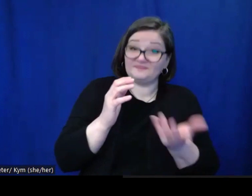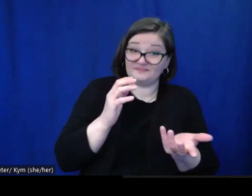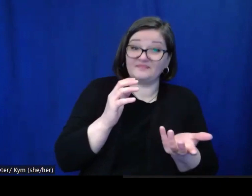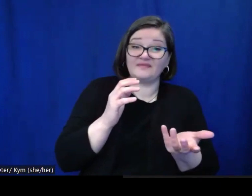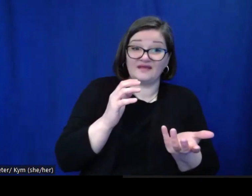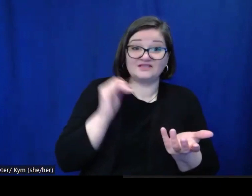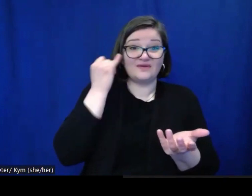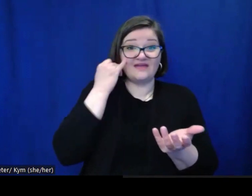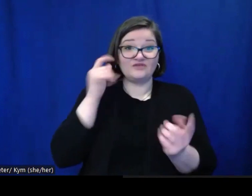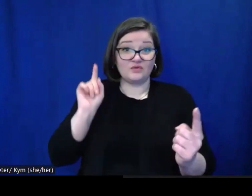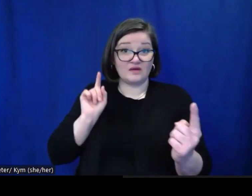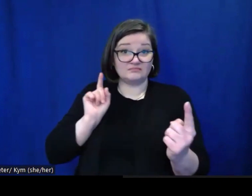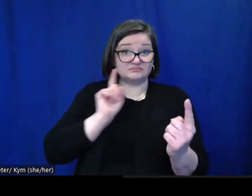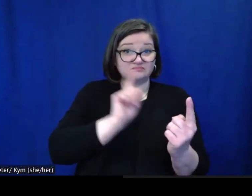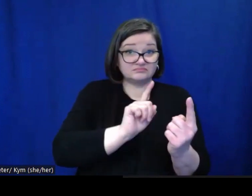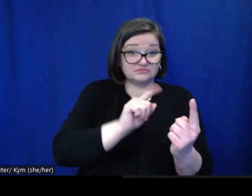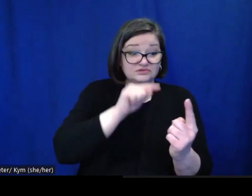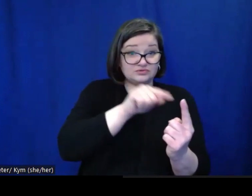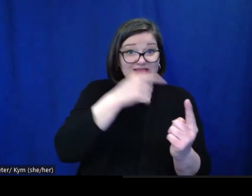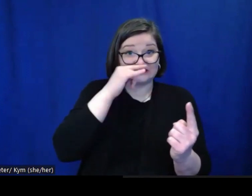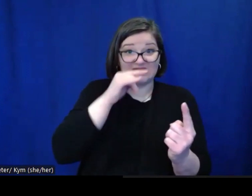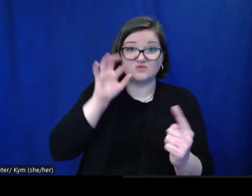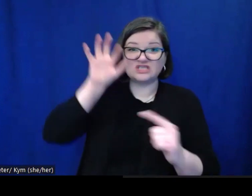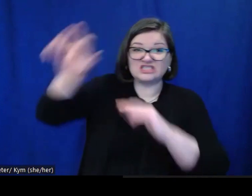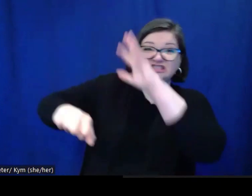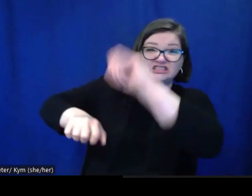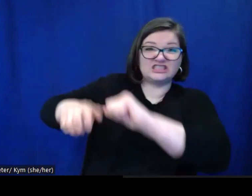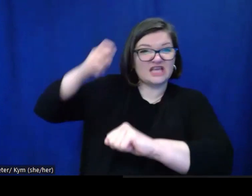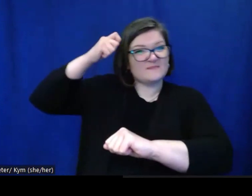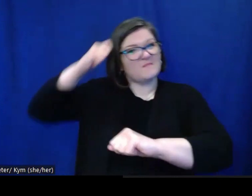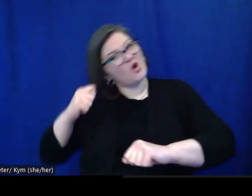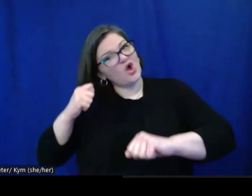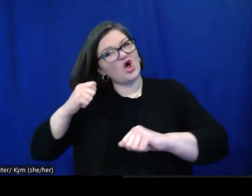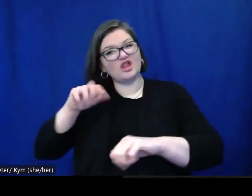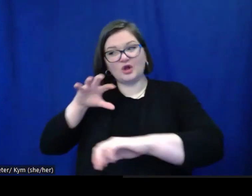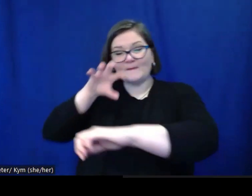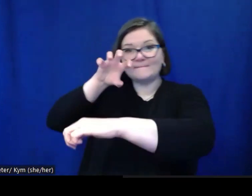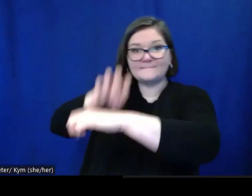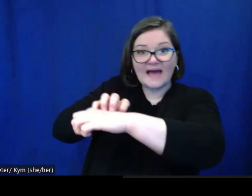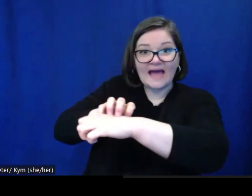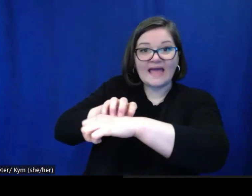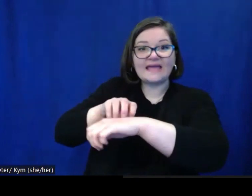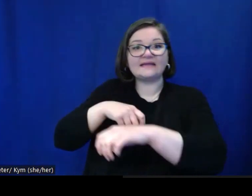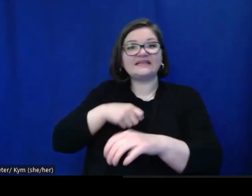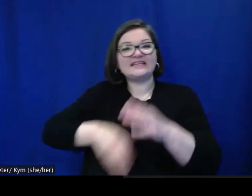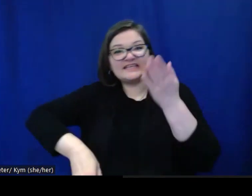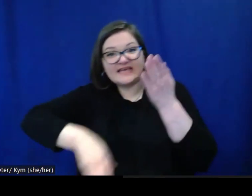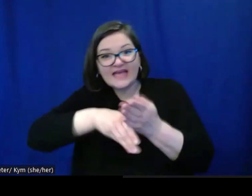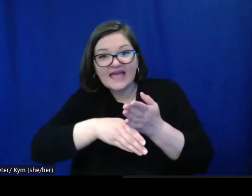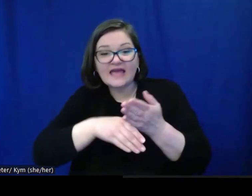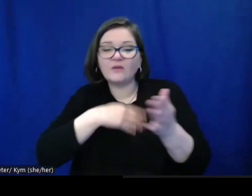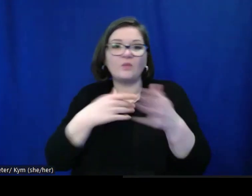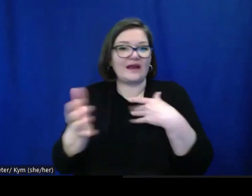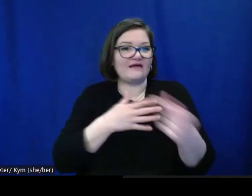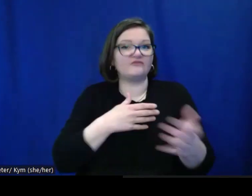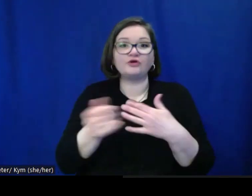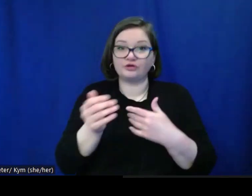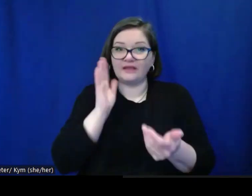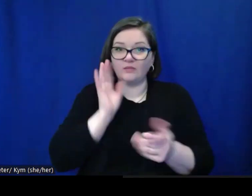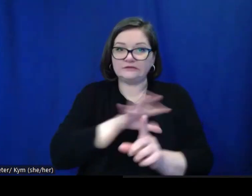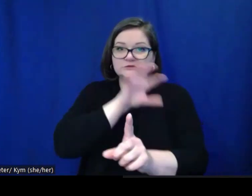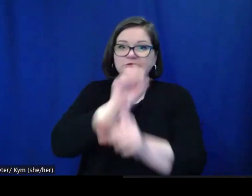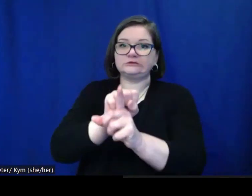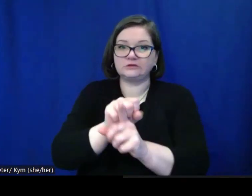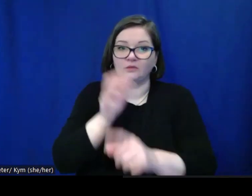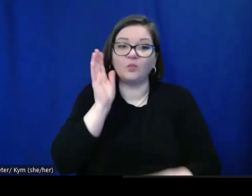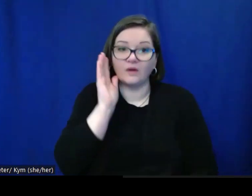child will scratch your eyeballs, this child will pull your hair, this child will bite you, kick you, whatever. And so it was